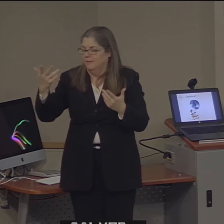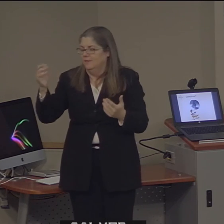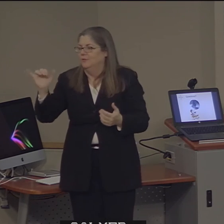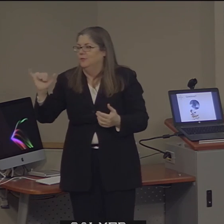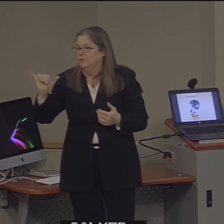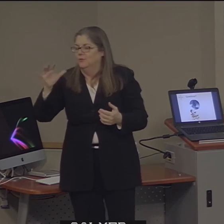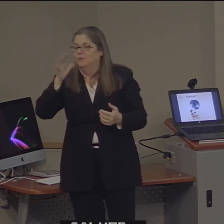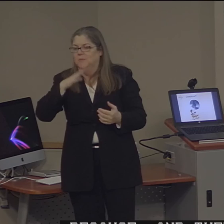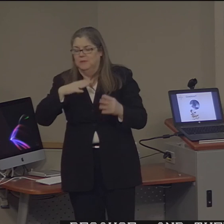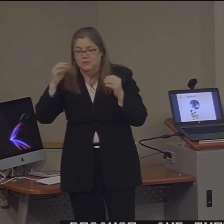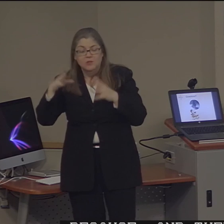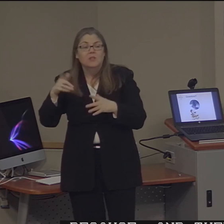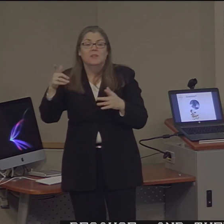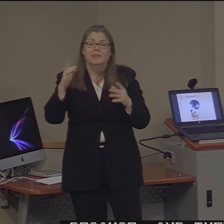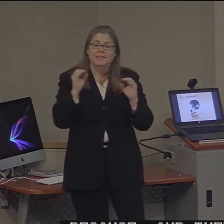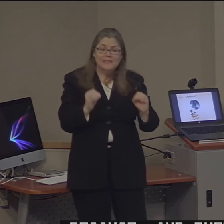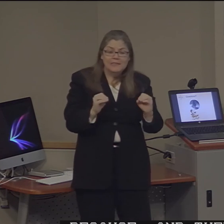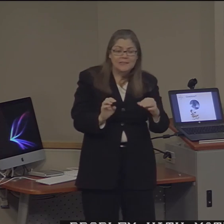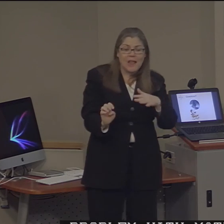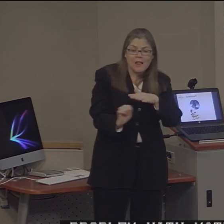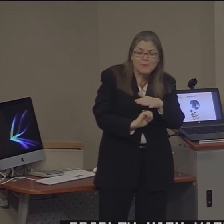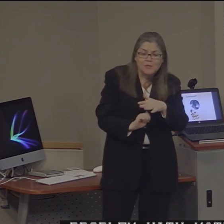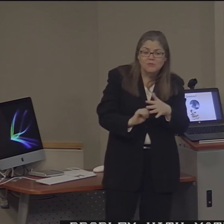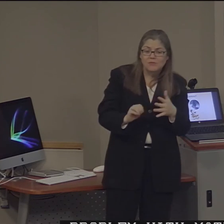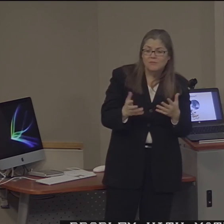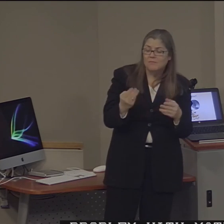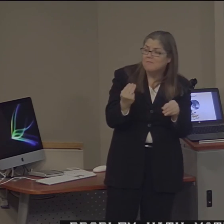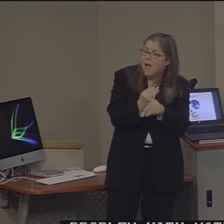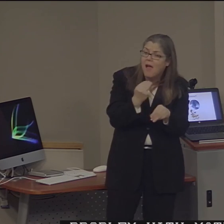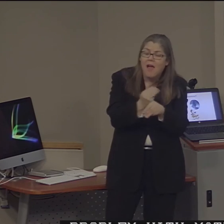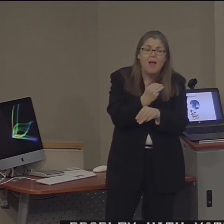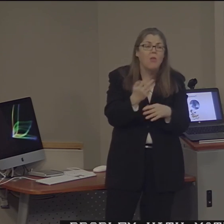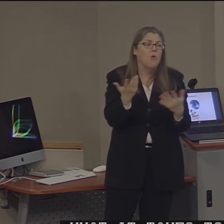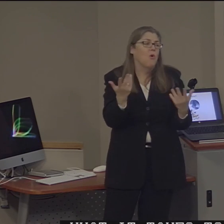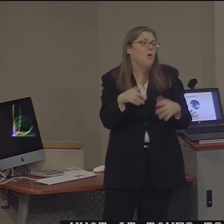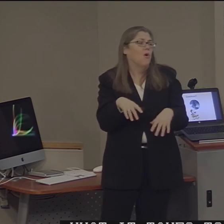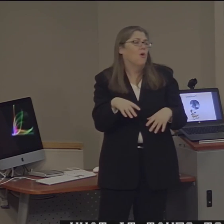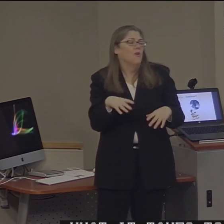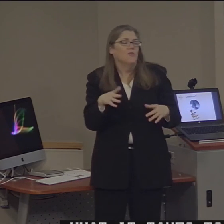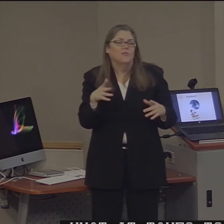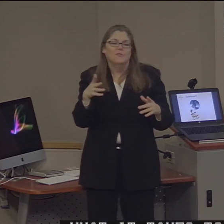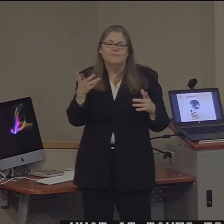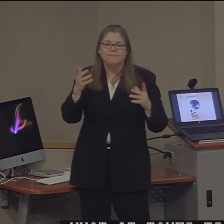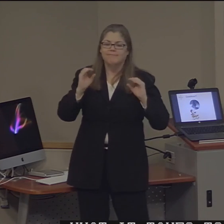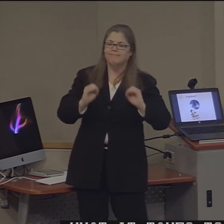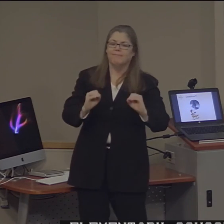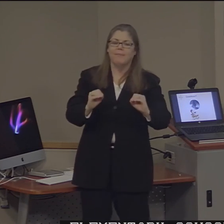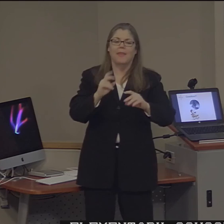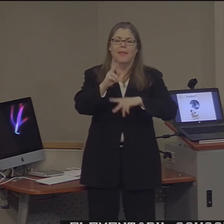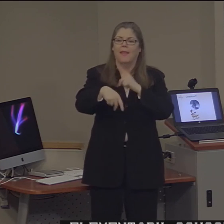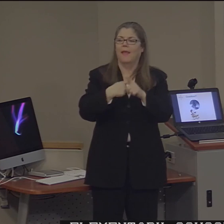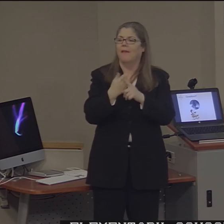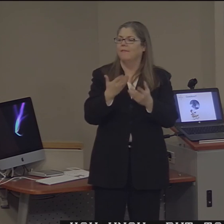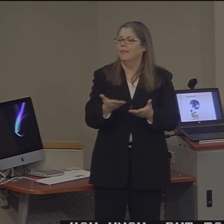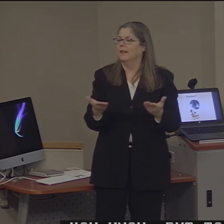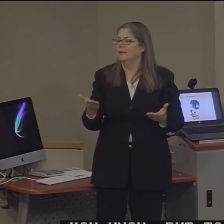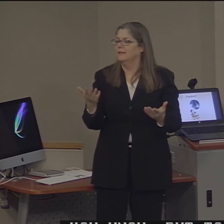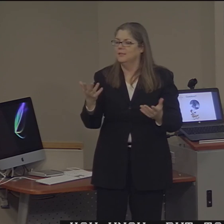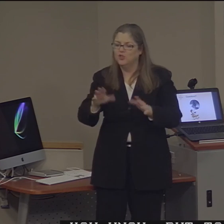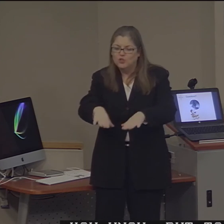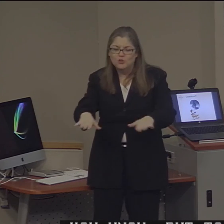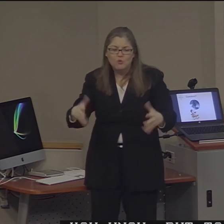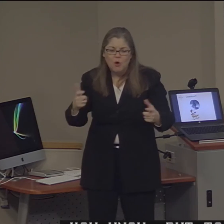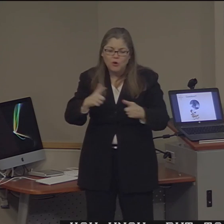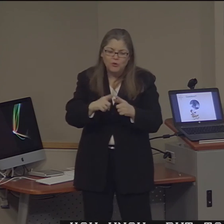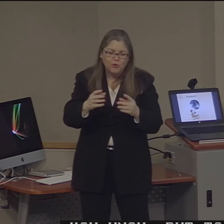teach elementary school math, or to put together the kinds of things that little kids want to